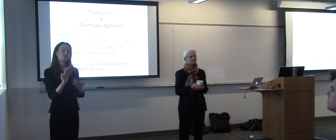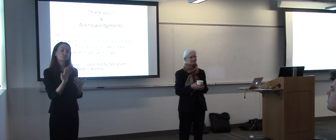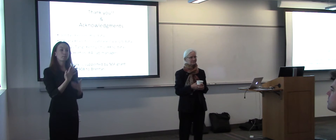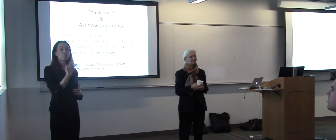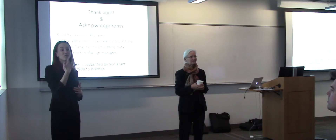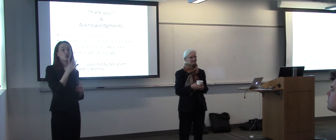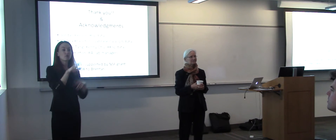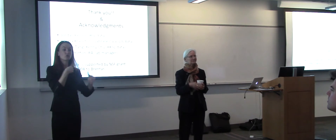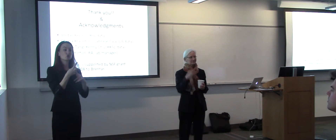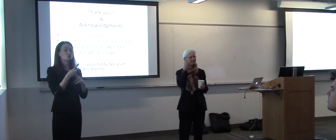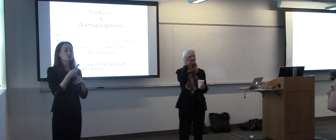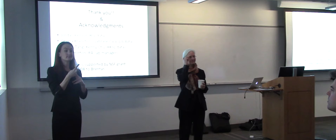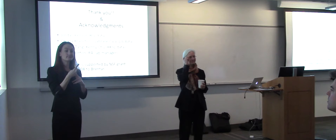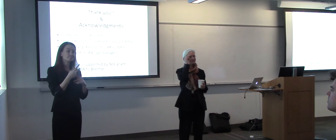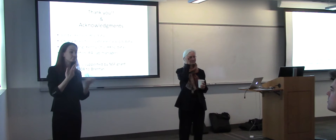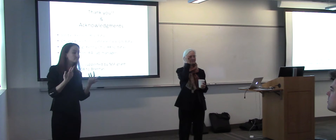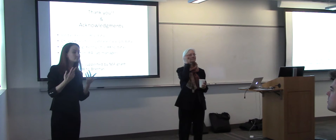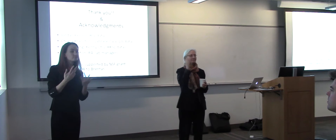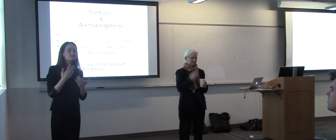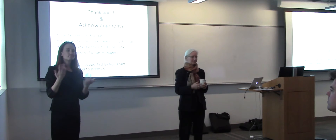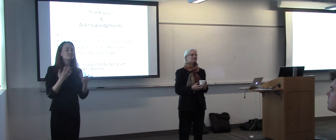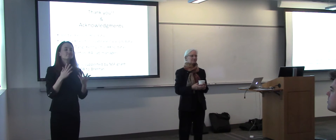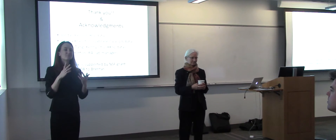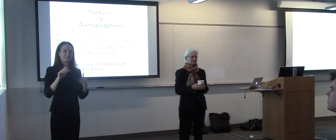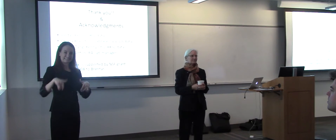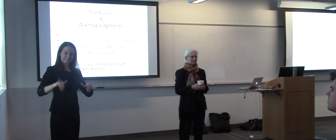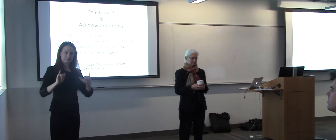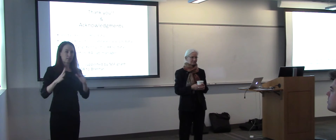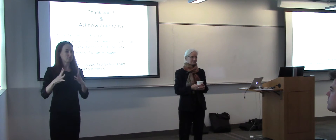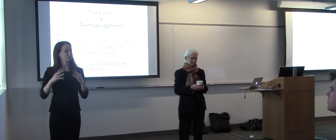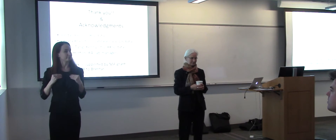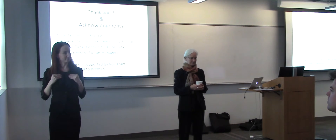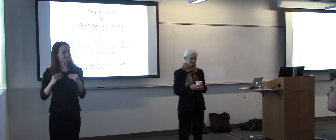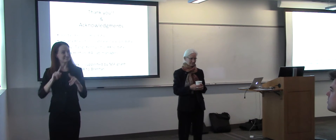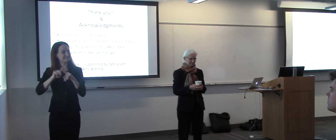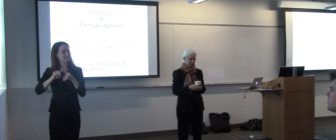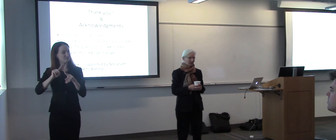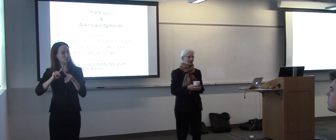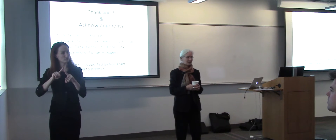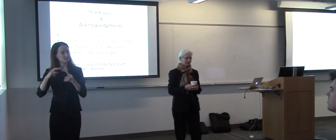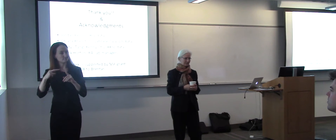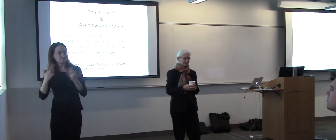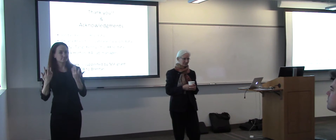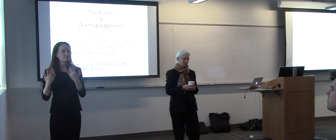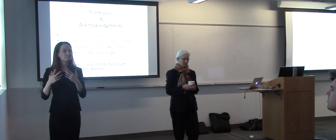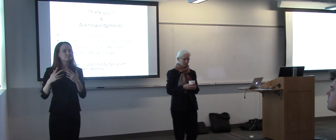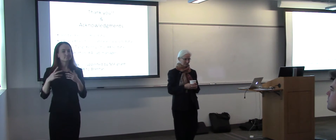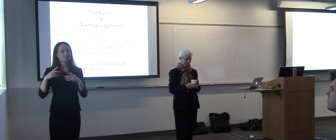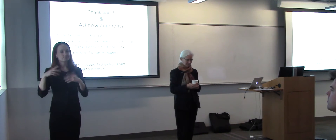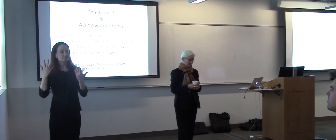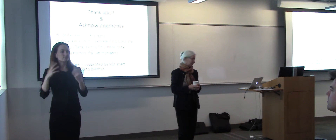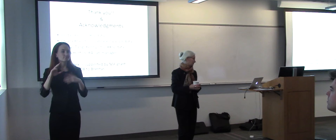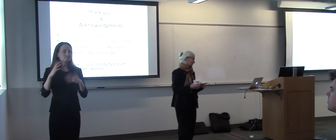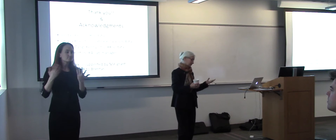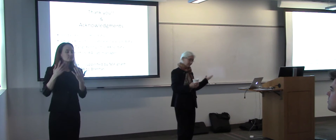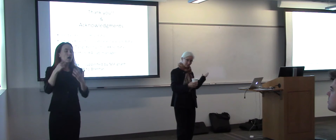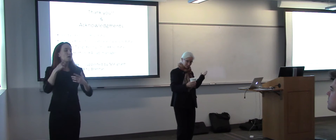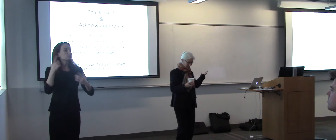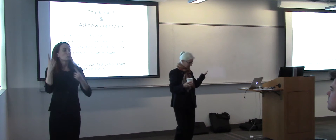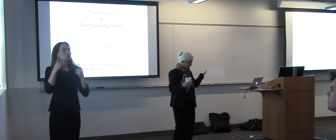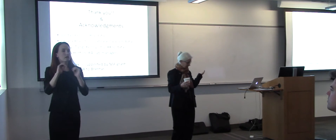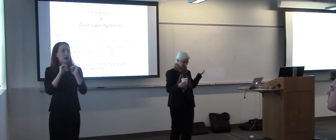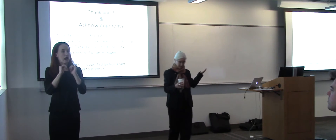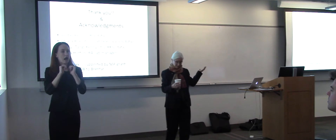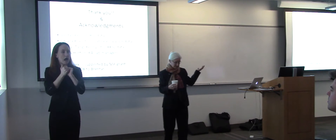preferred versions of it, but you still can have these other variants. And I'm wondering if you've thought about why or how that might be